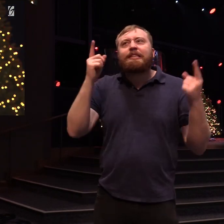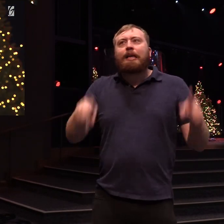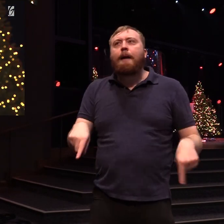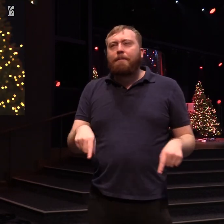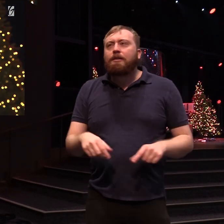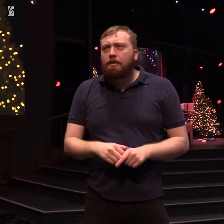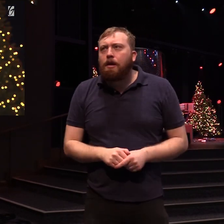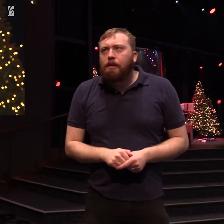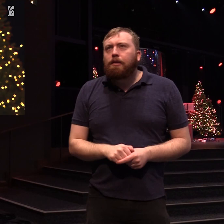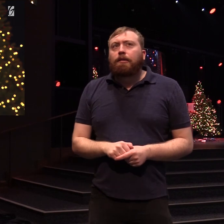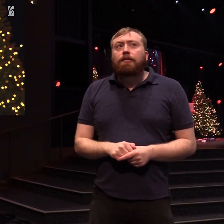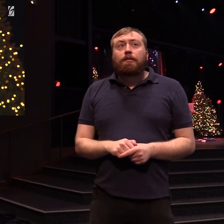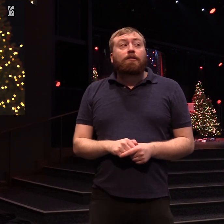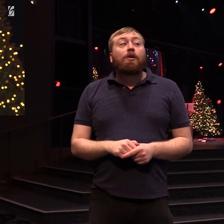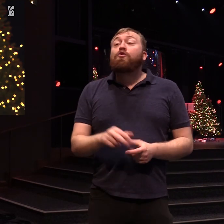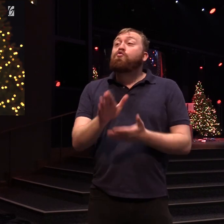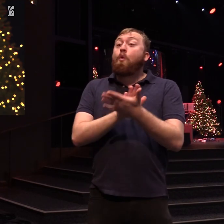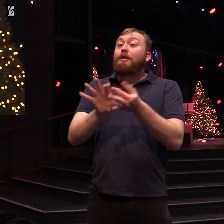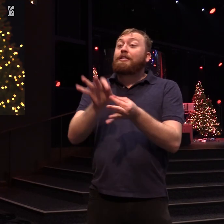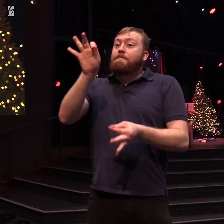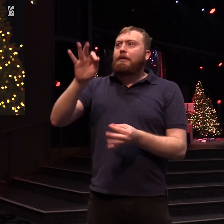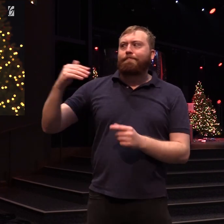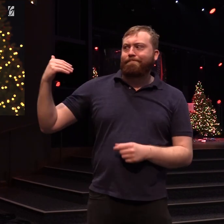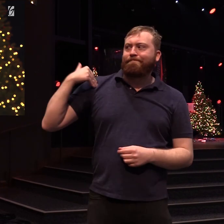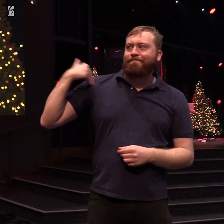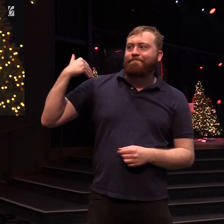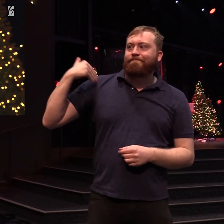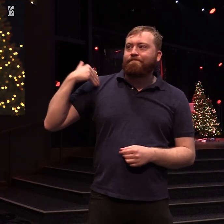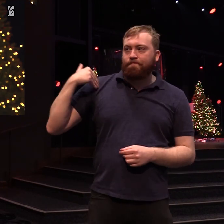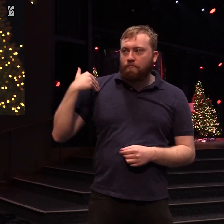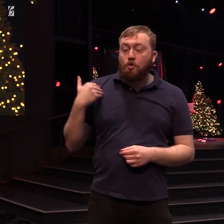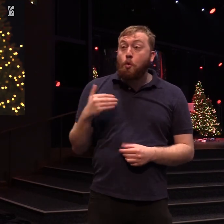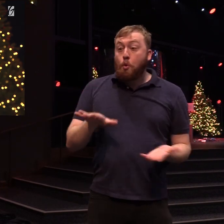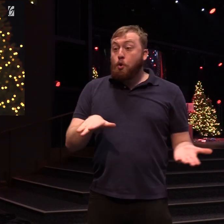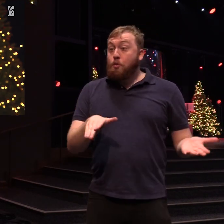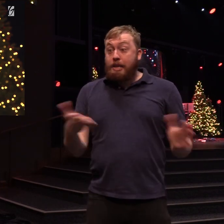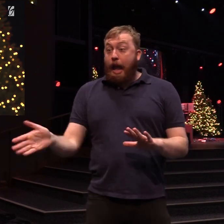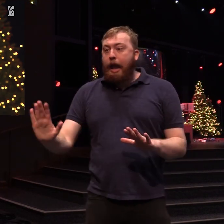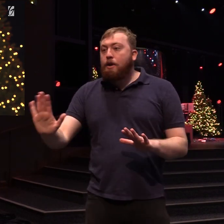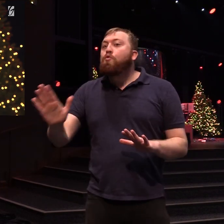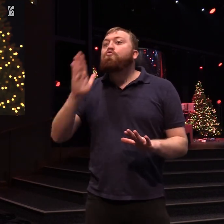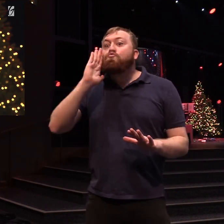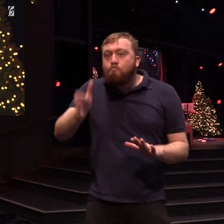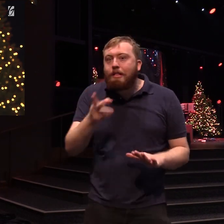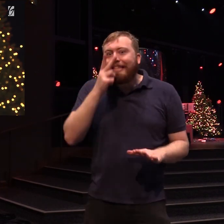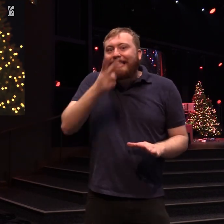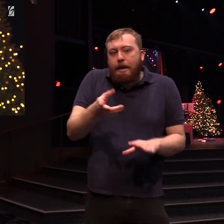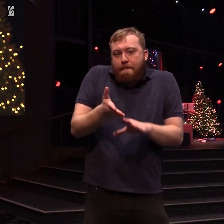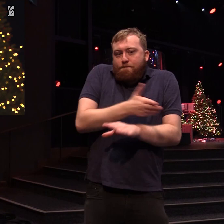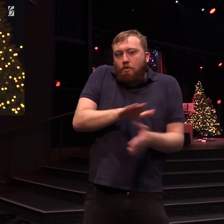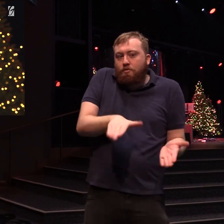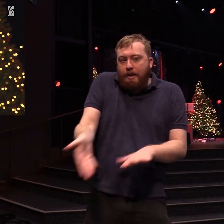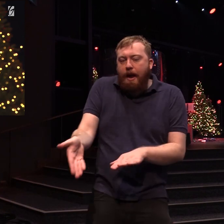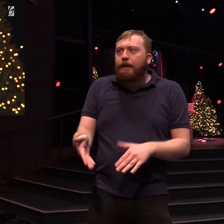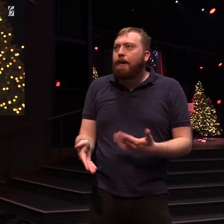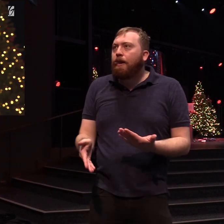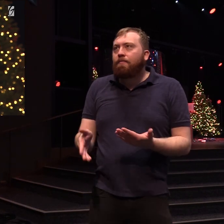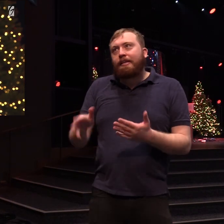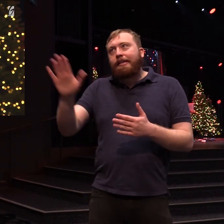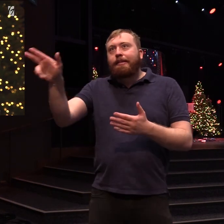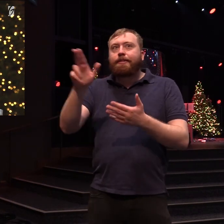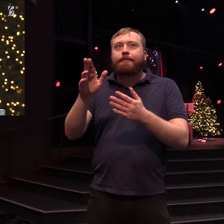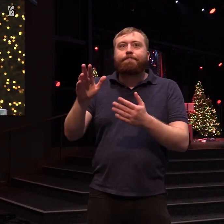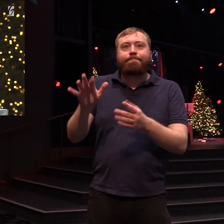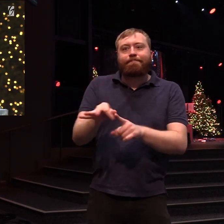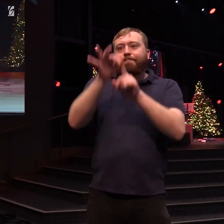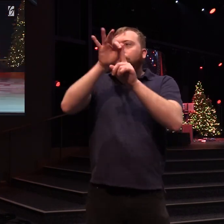Holy Spirit had revealed to him that he would not die until he had seen him, God's anointed king. How did the Holy Spirit reveal